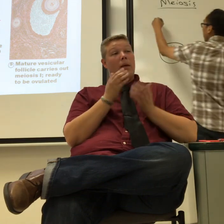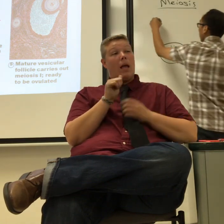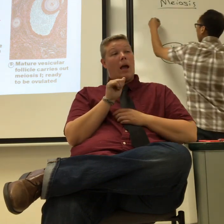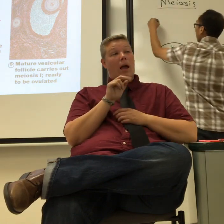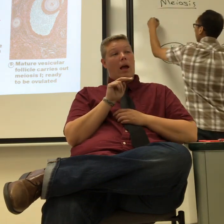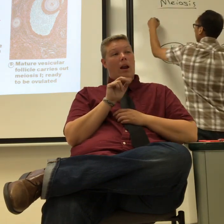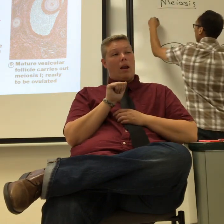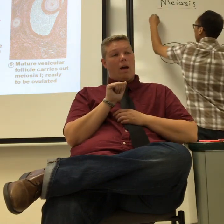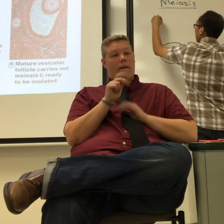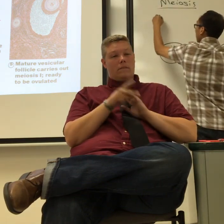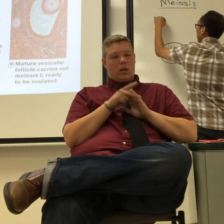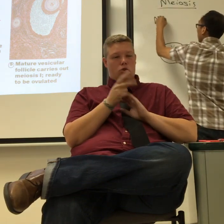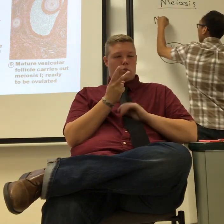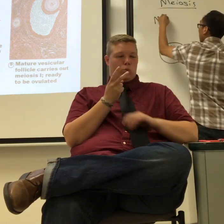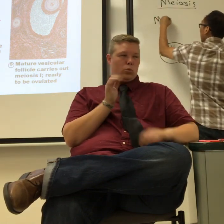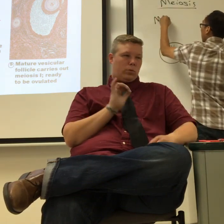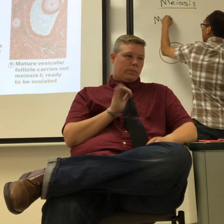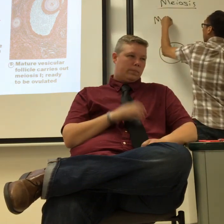are.